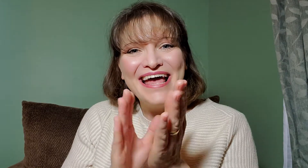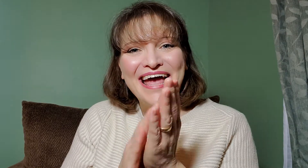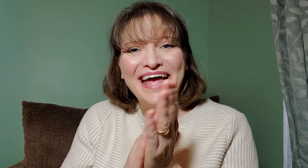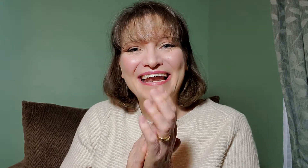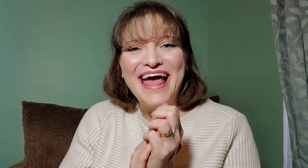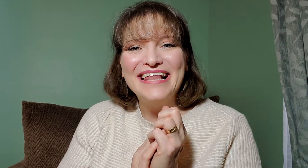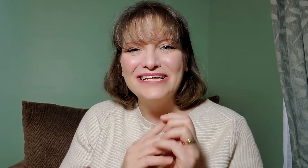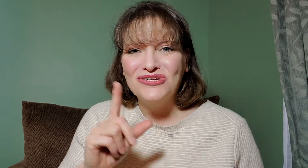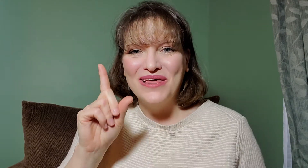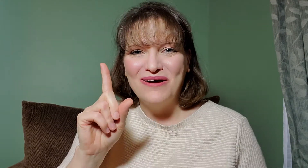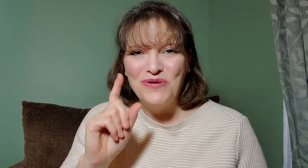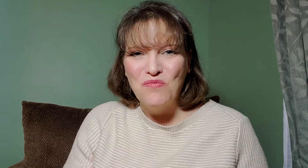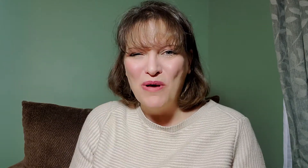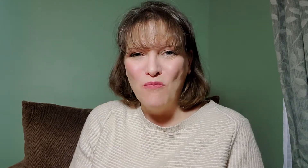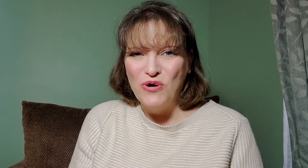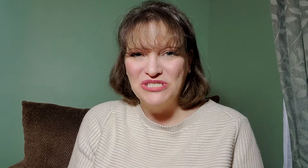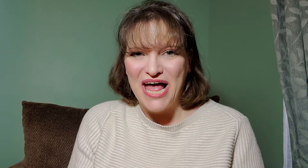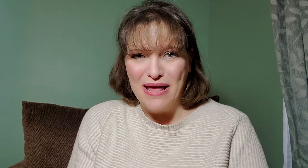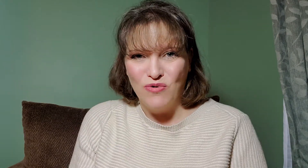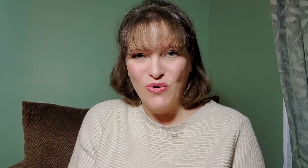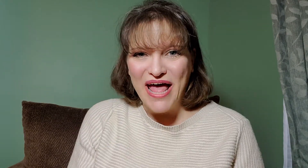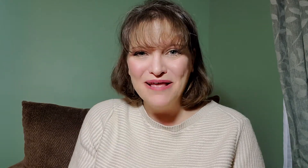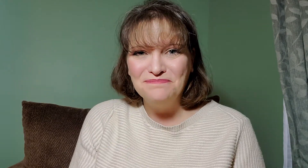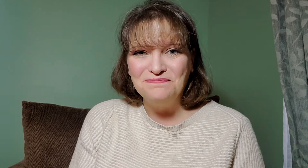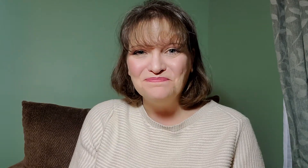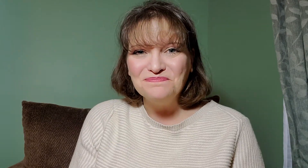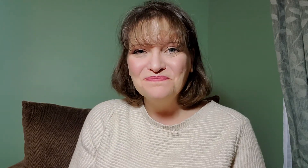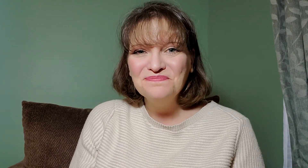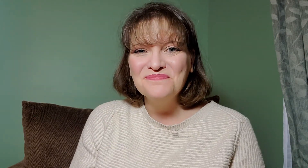Good. Let's try that one more time, okay?